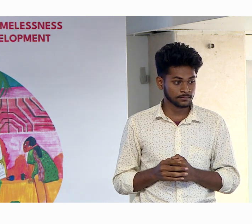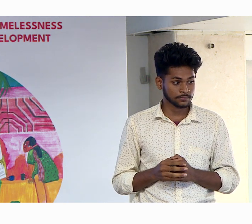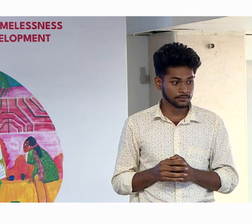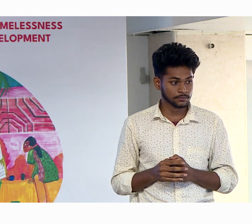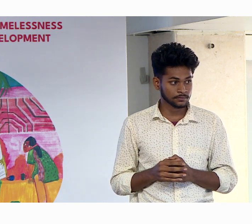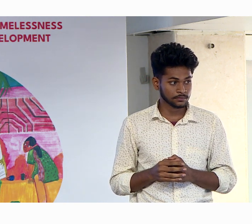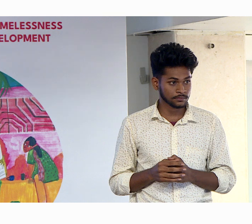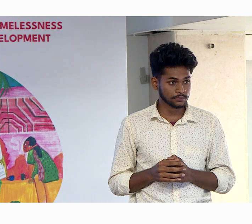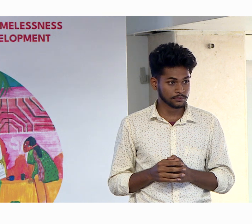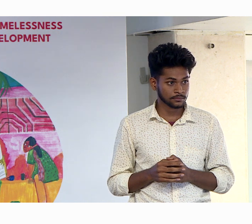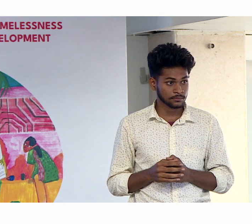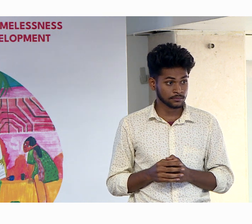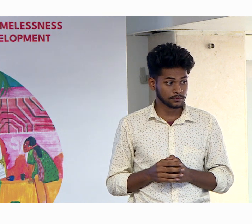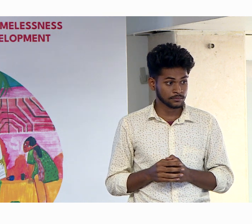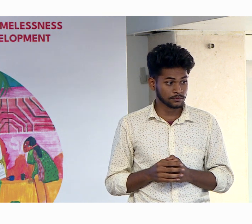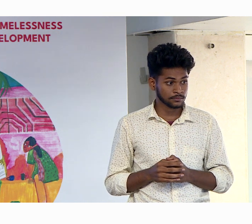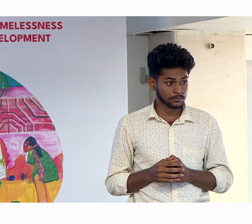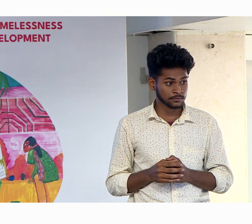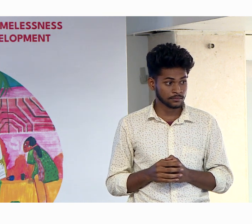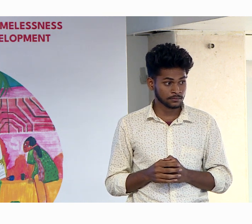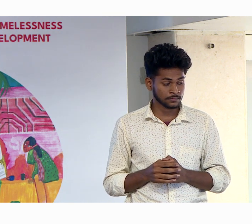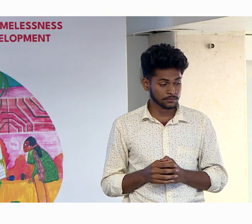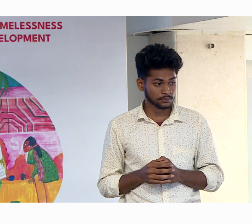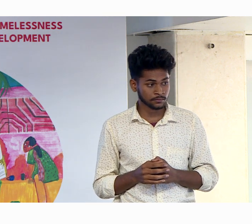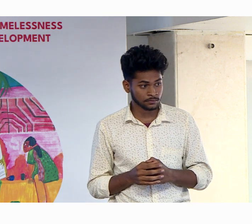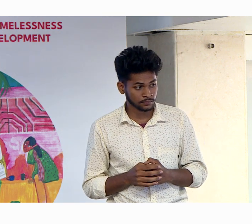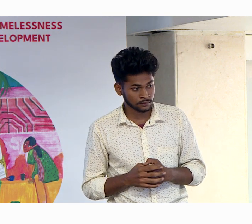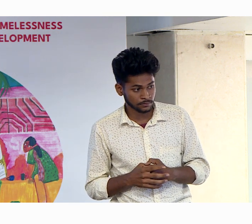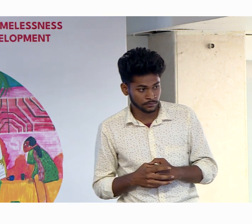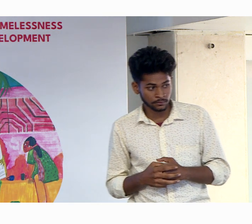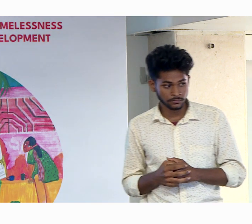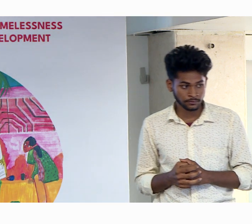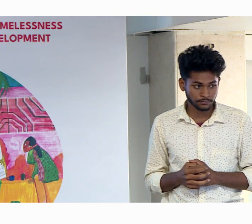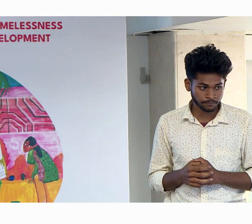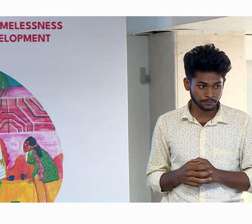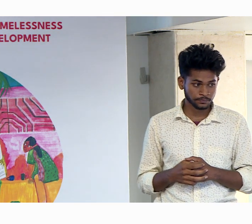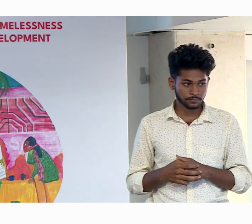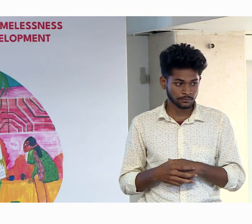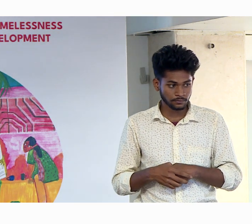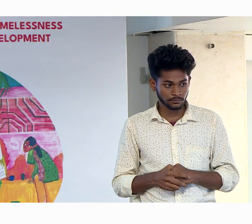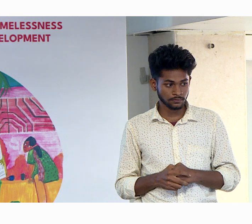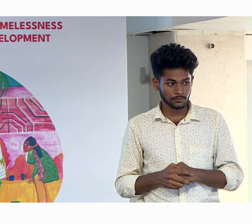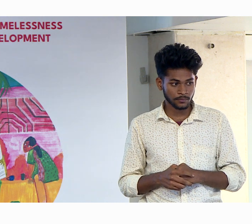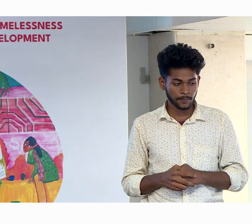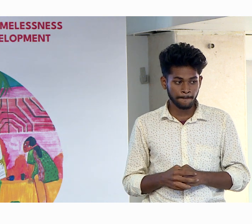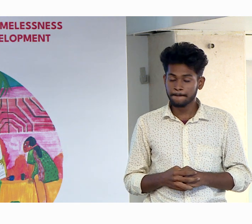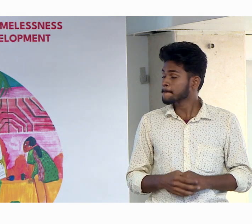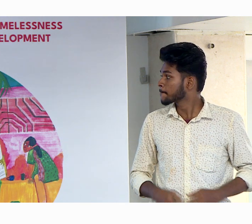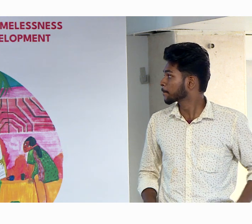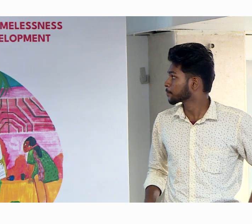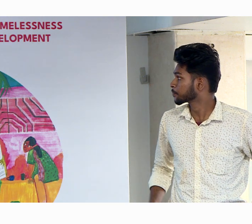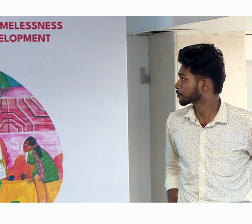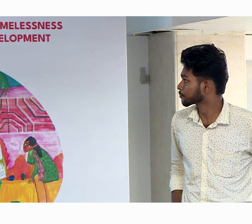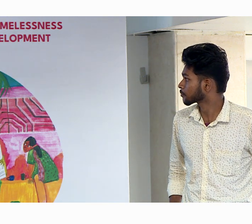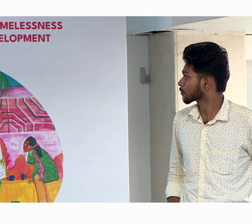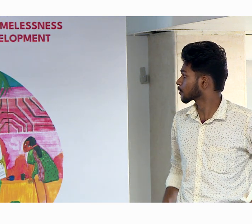At the East of England ARC, we make great efforts to implement research into practice. The ARC's job is to do applied research that helps